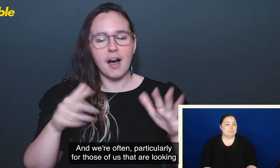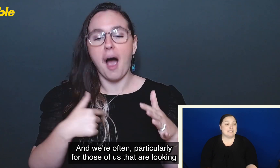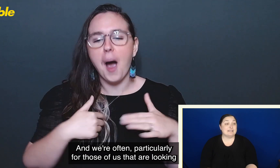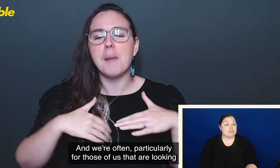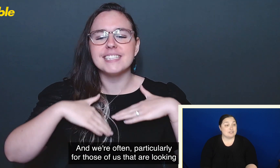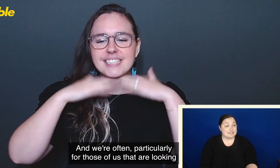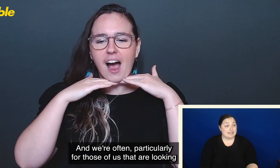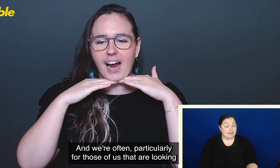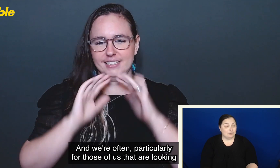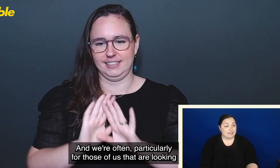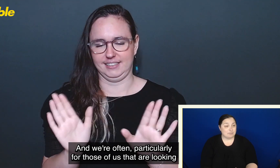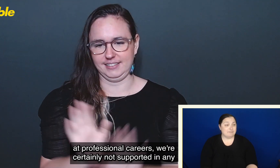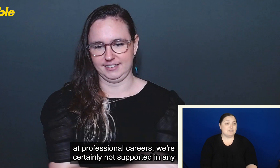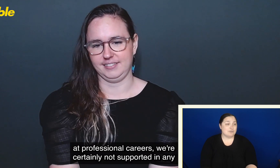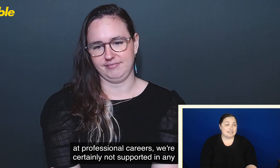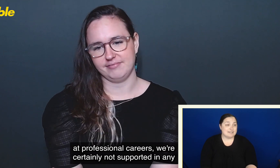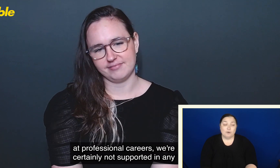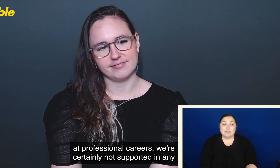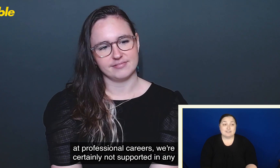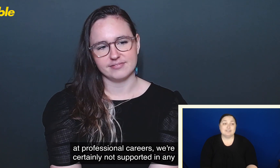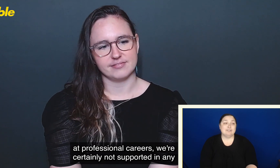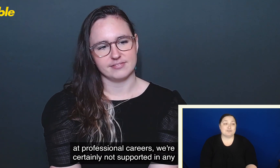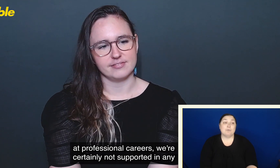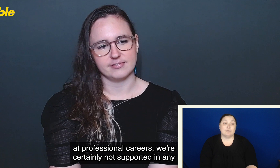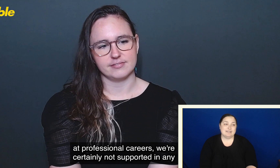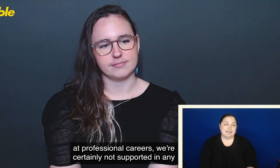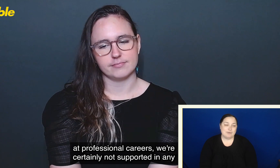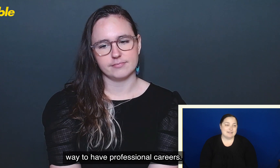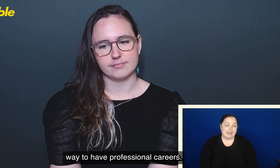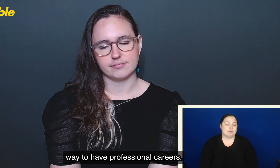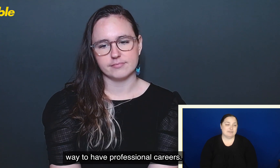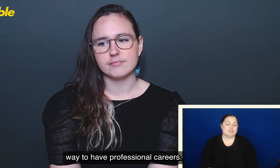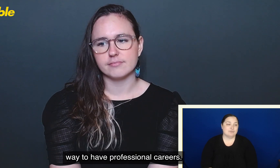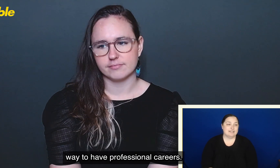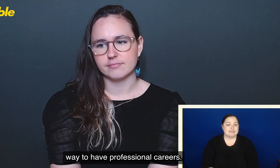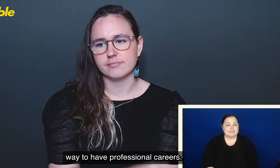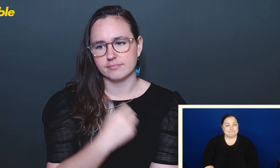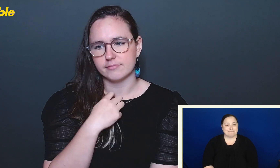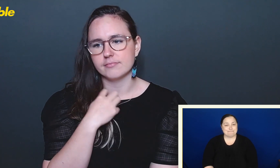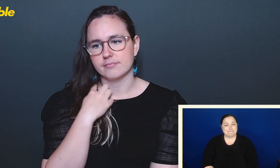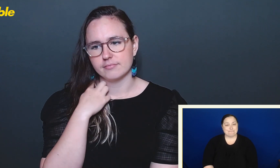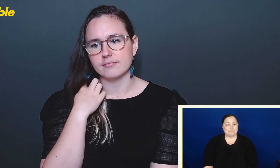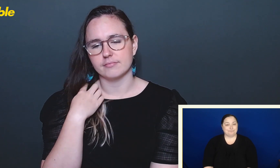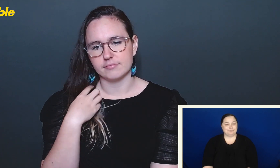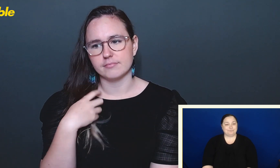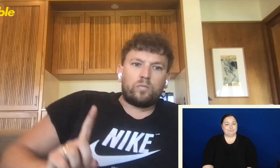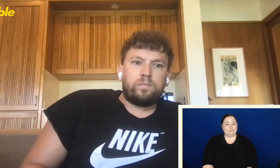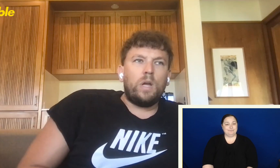often, particularly for those of us that are looking at professional careers, we're certainly not supported in any way to have professional careers.